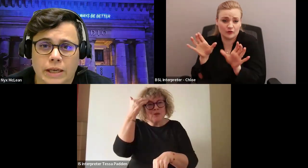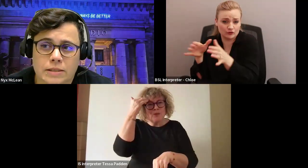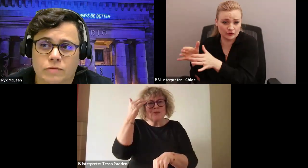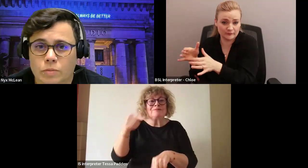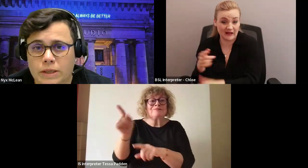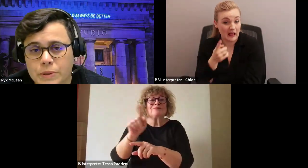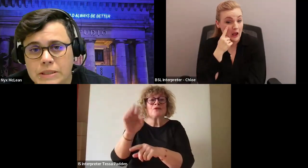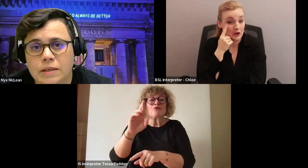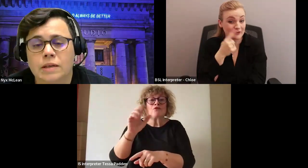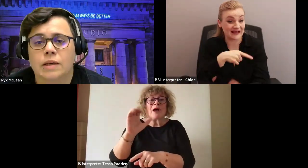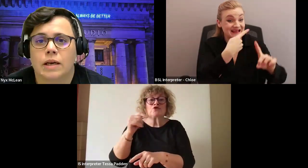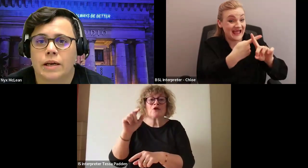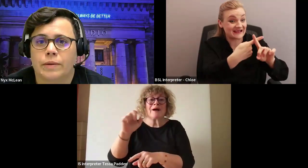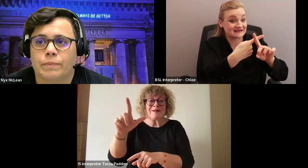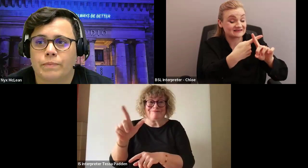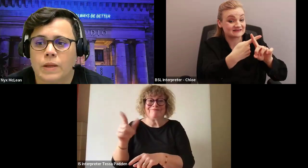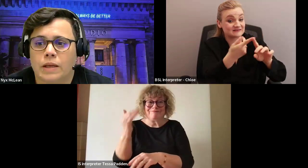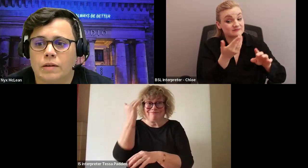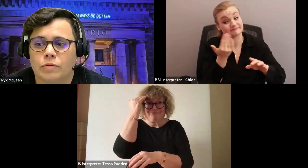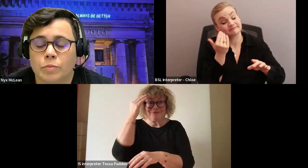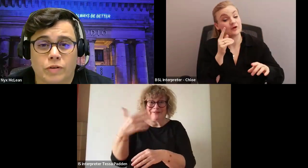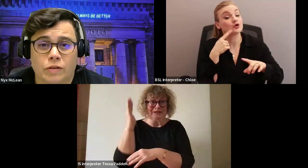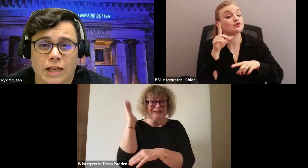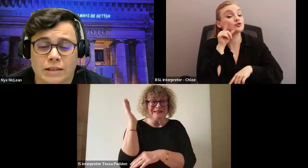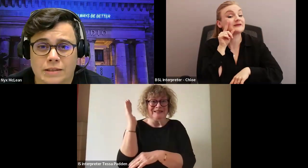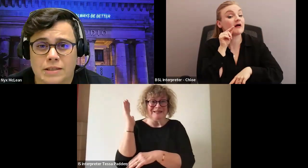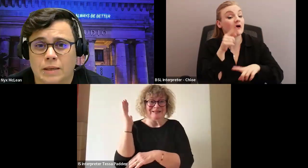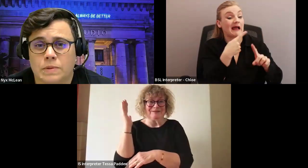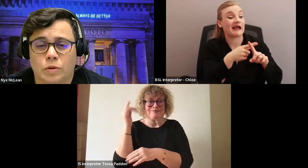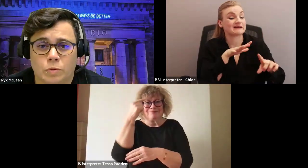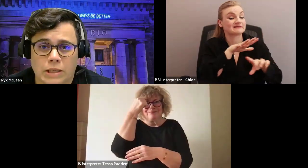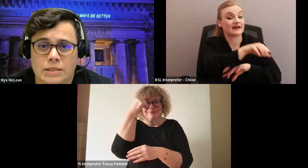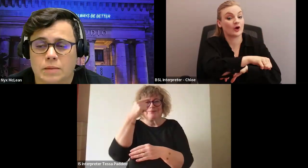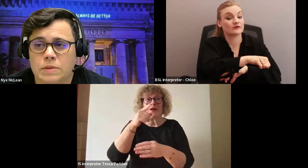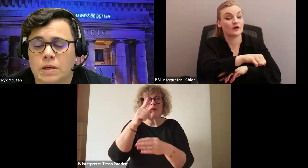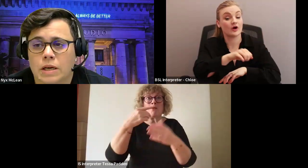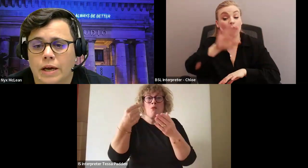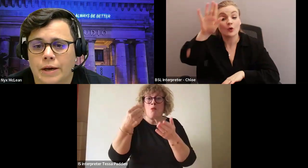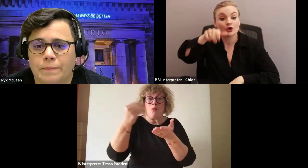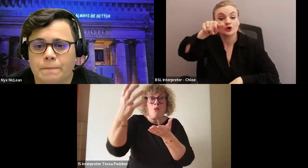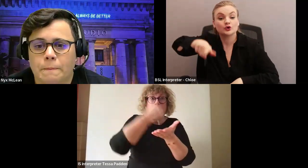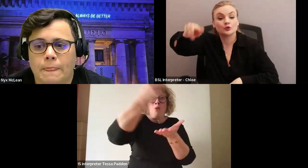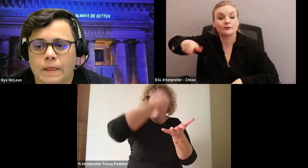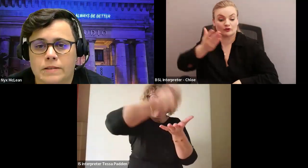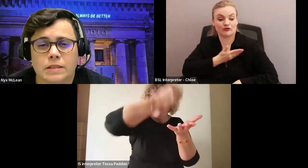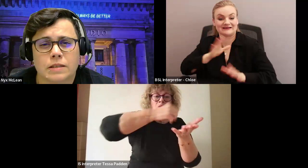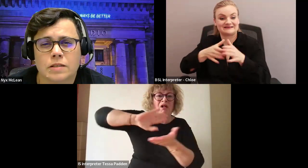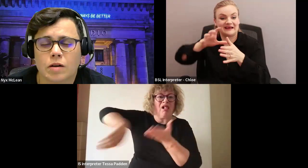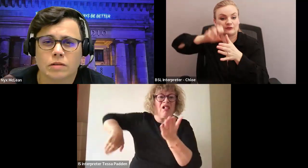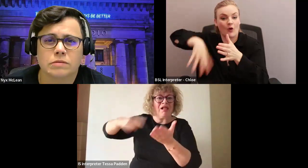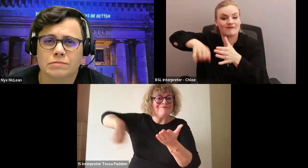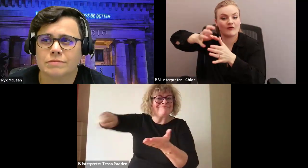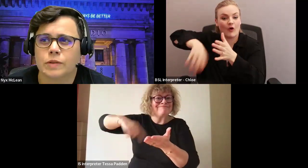with X, formerly Twitter, the removing of the ethics teams, the human rights teams, there's